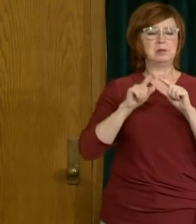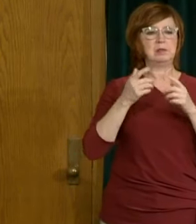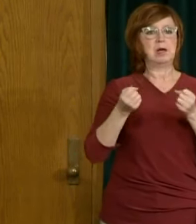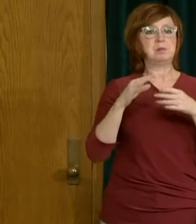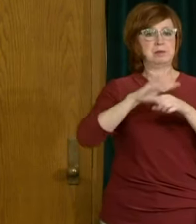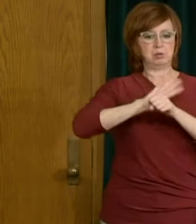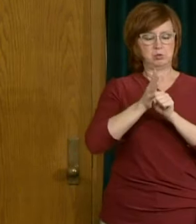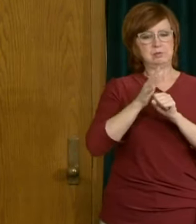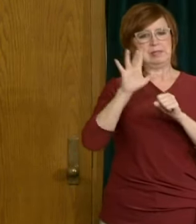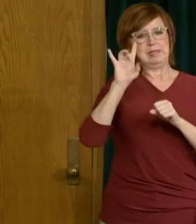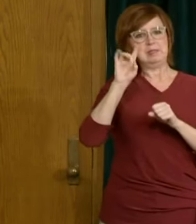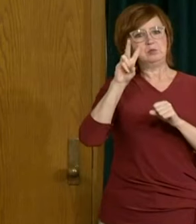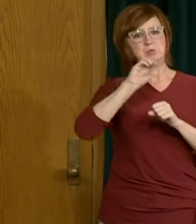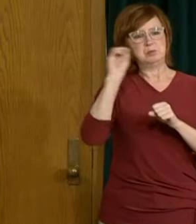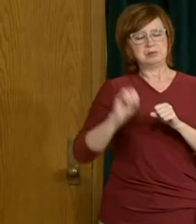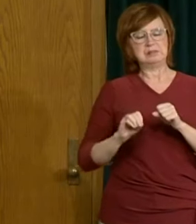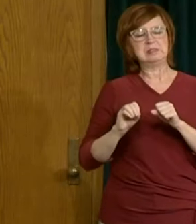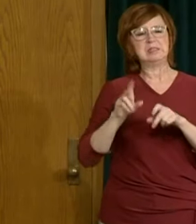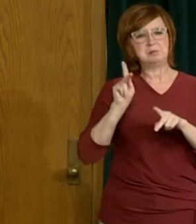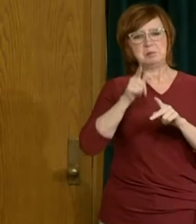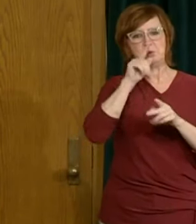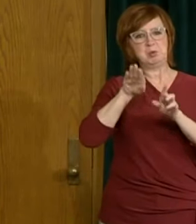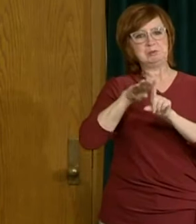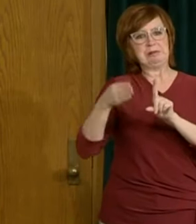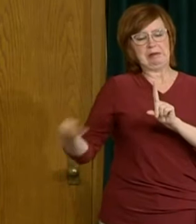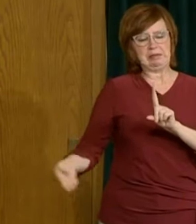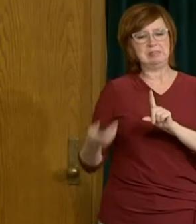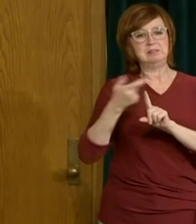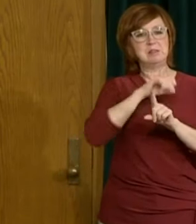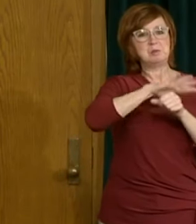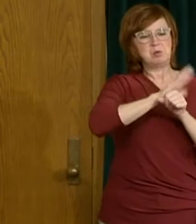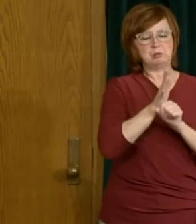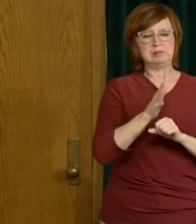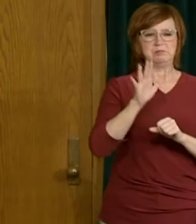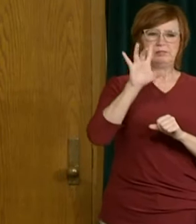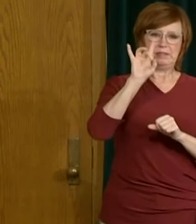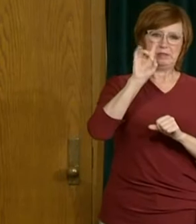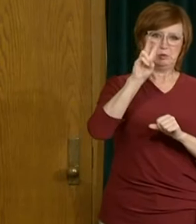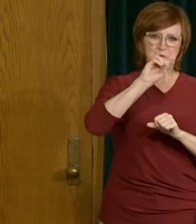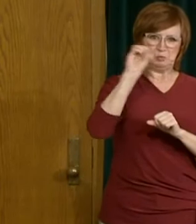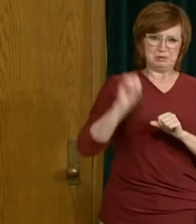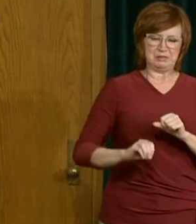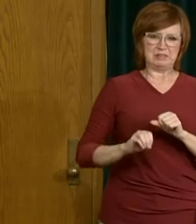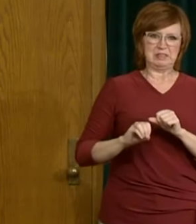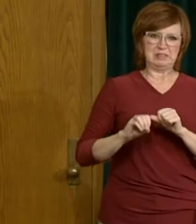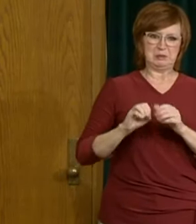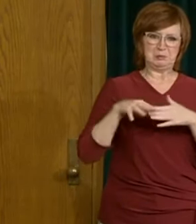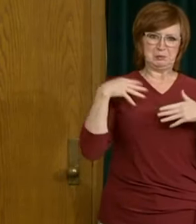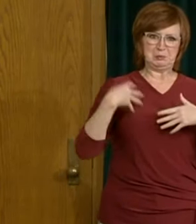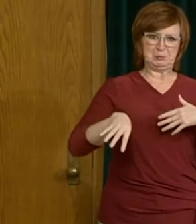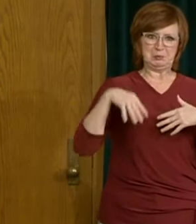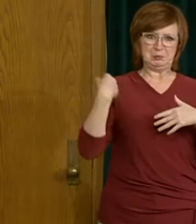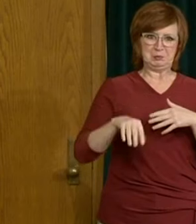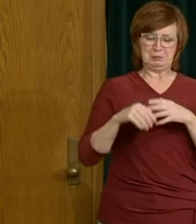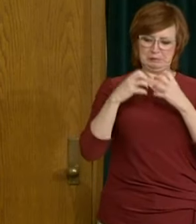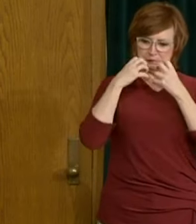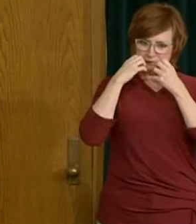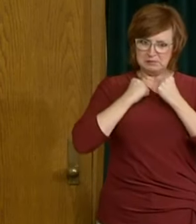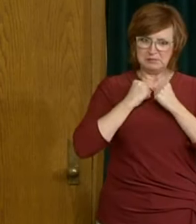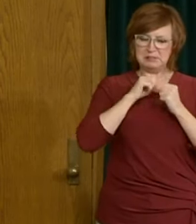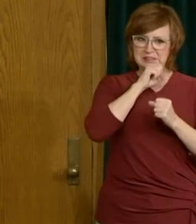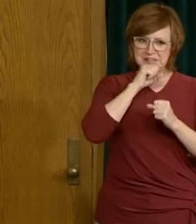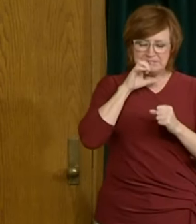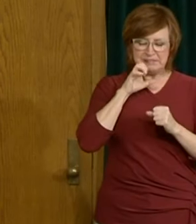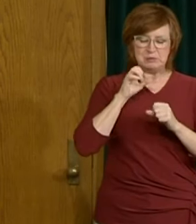homes. That's a staggering number. But it also tells us if we do everything we can to protect our long-term care homes, we